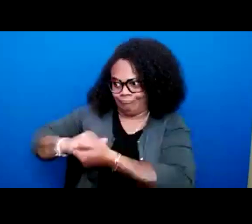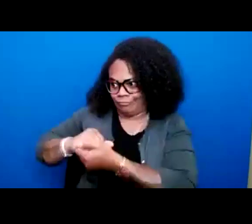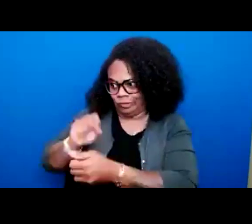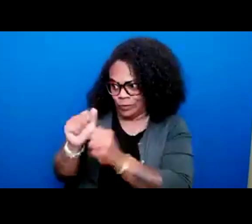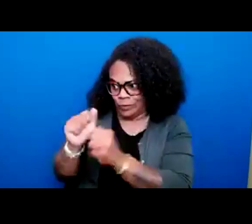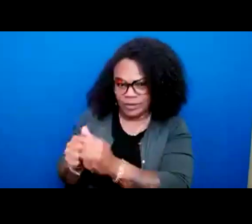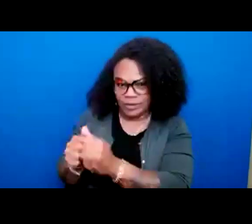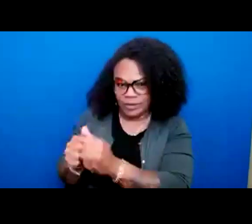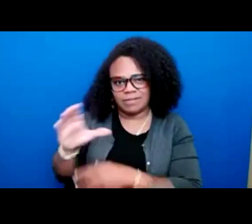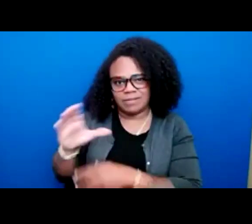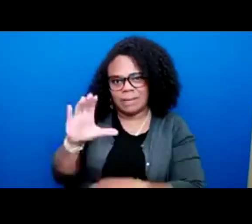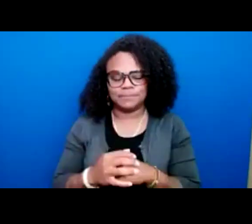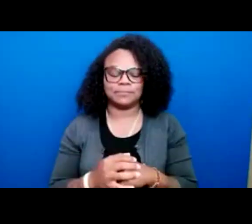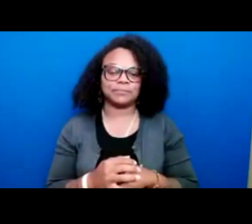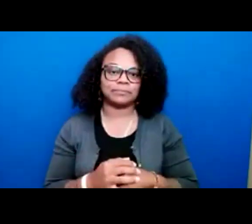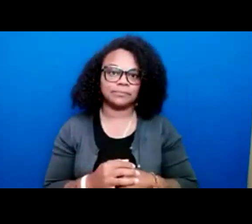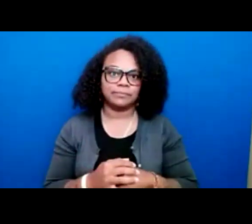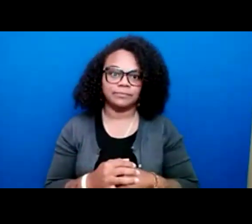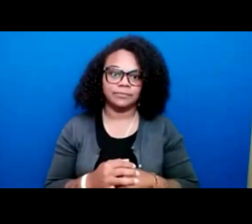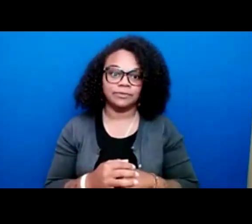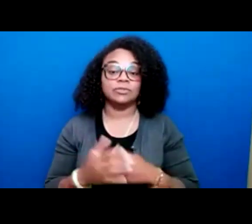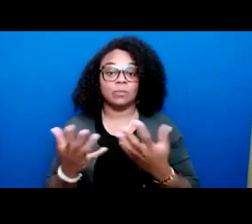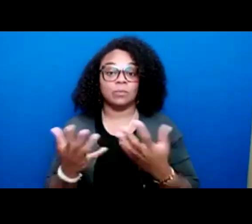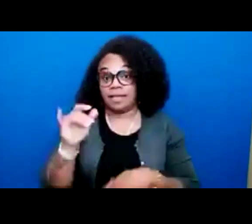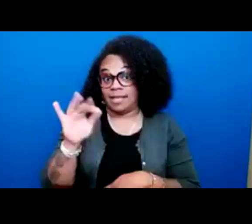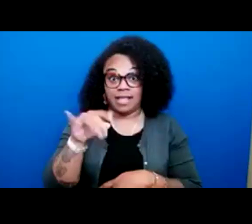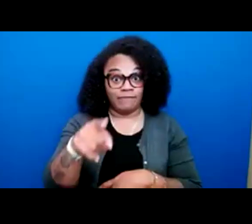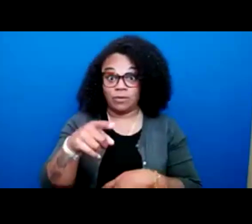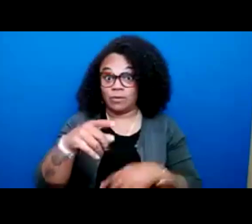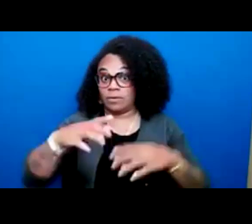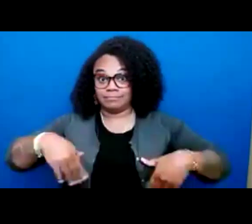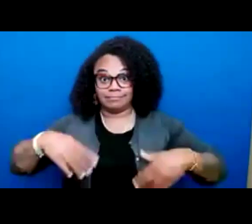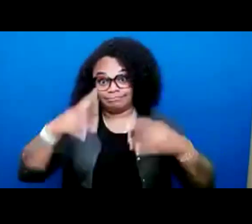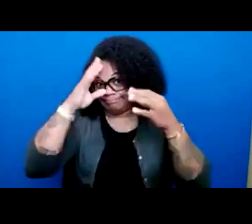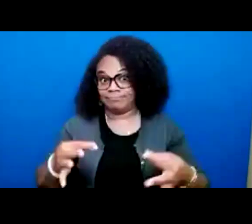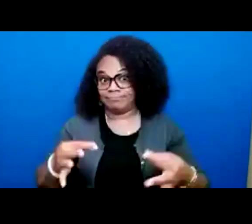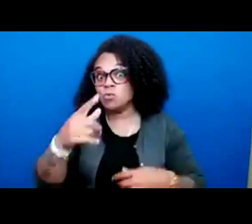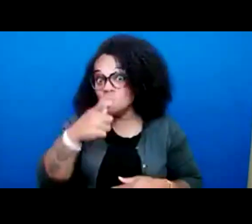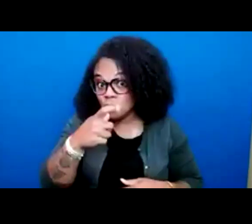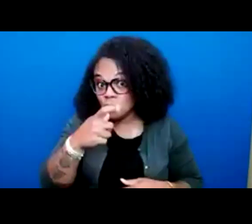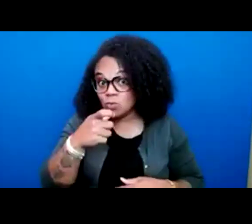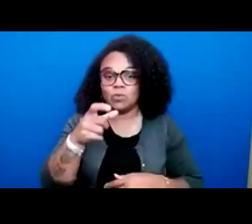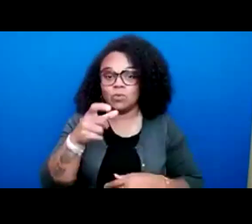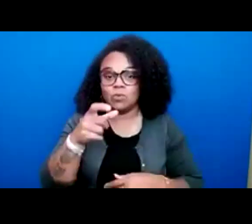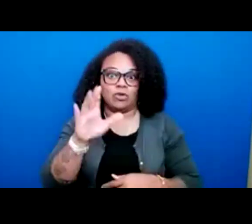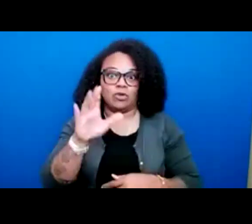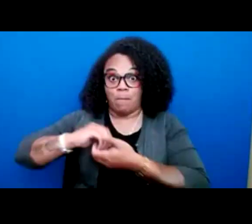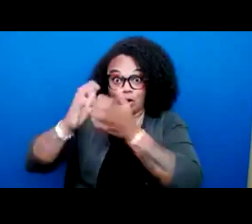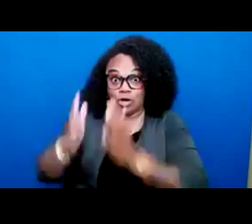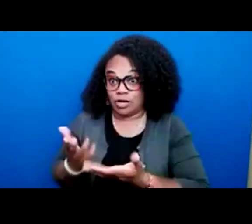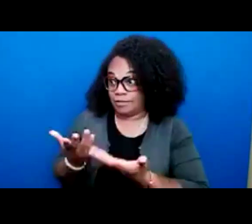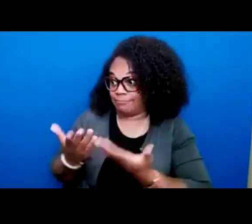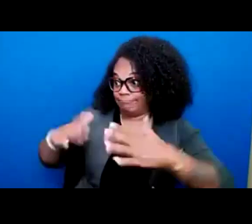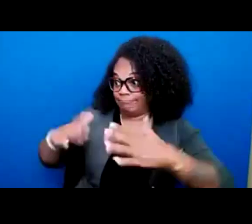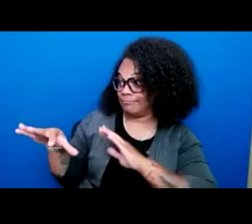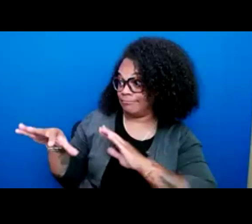so the question then, when you have not predetermined who that partner is, that's when we get into these sub bullets that I have